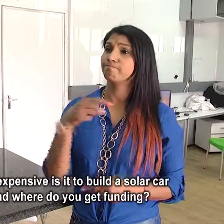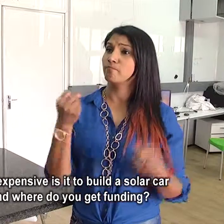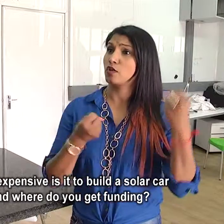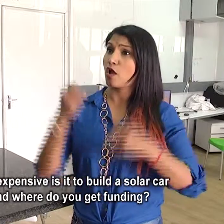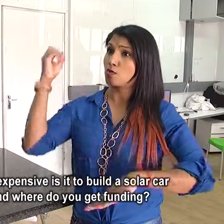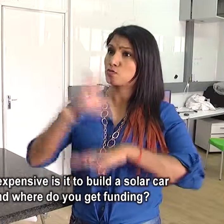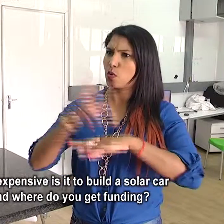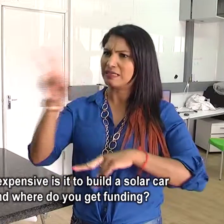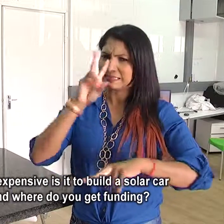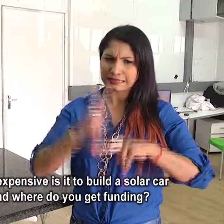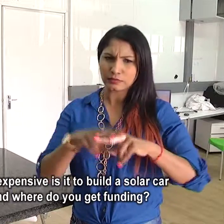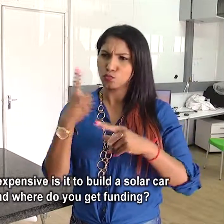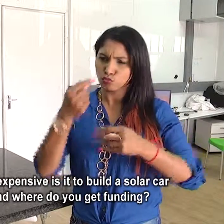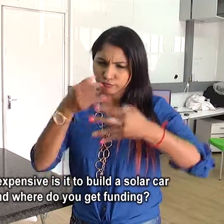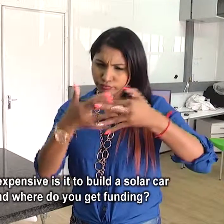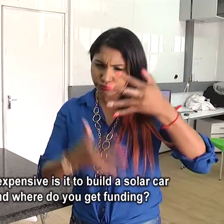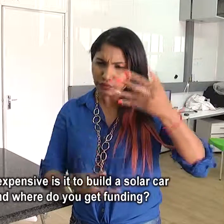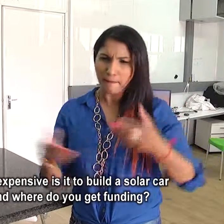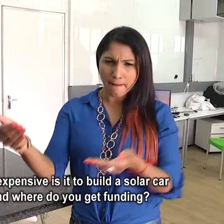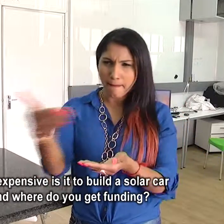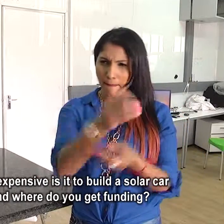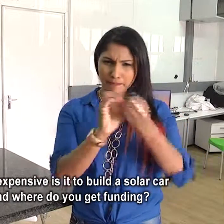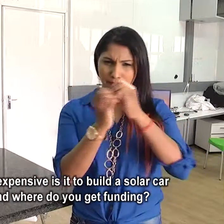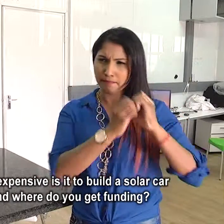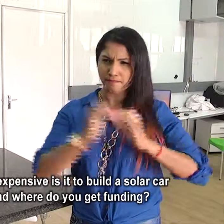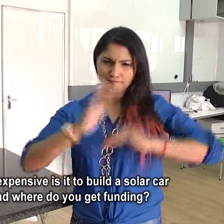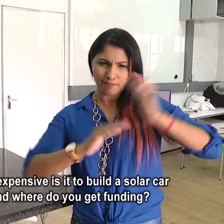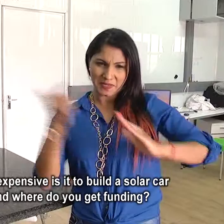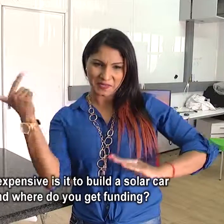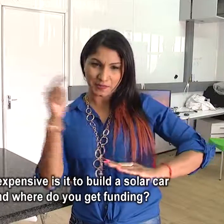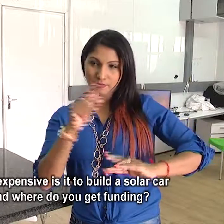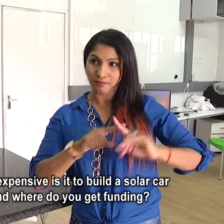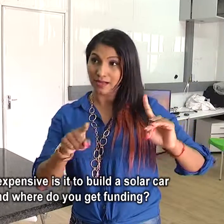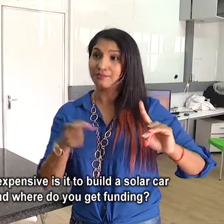How expensive is it to build a solar car, and where do you get the funding?